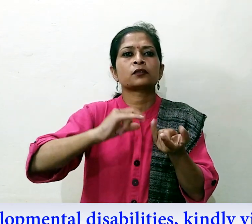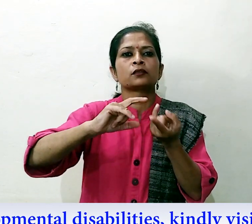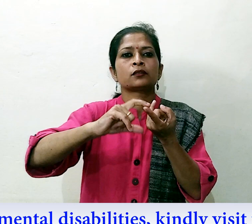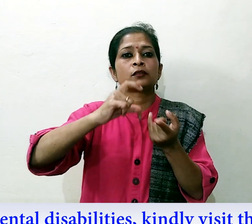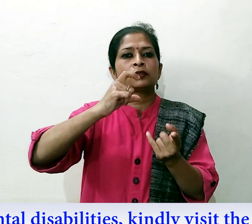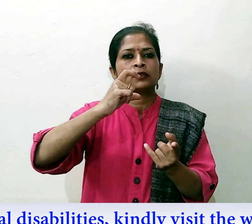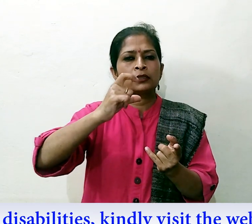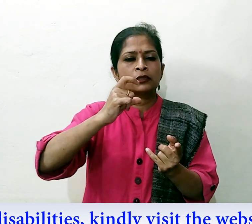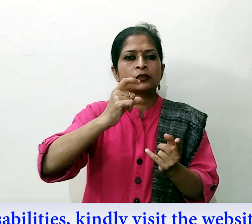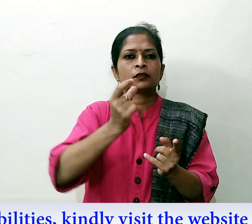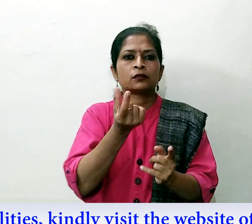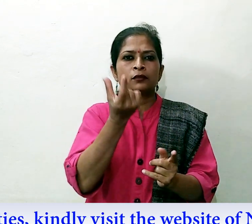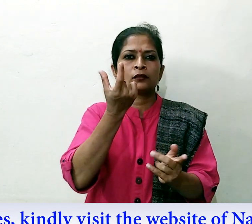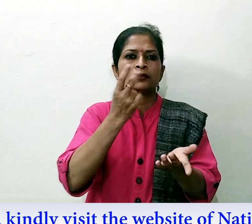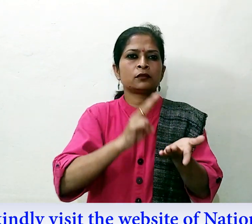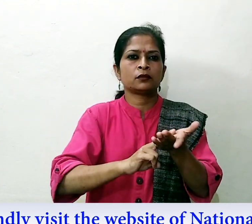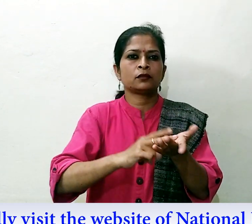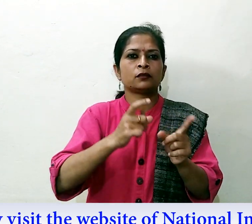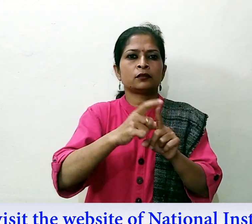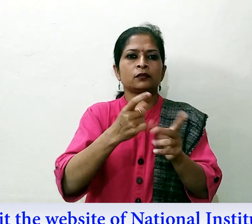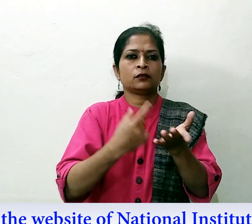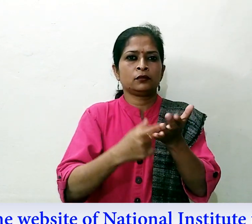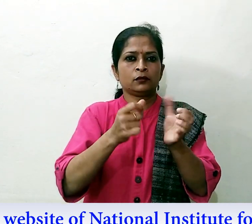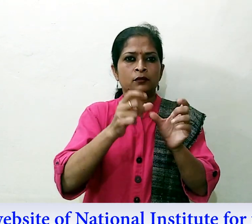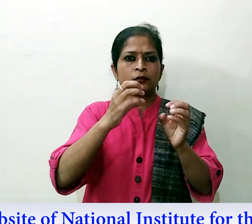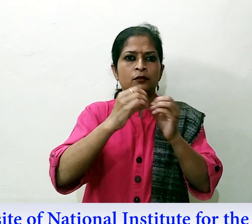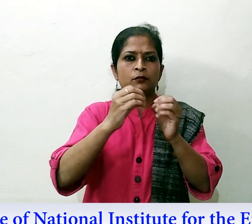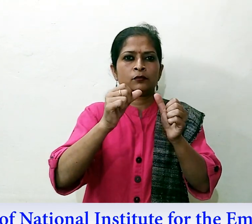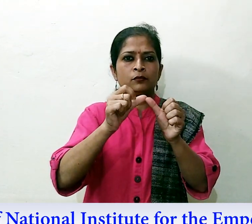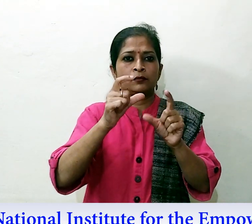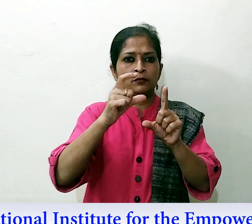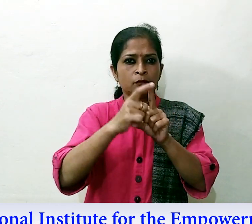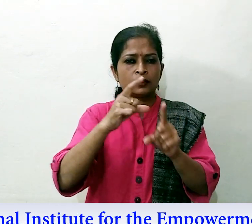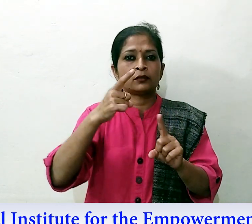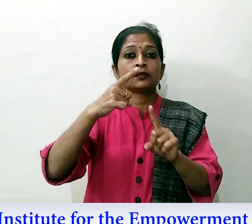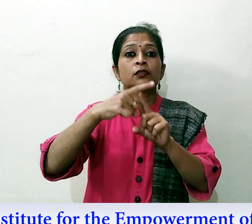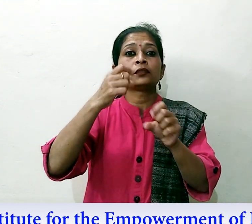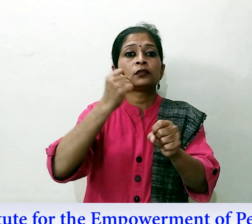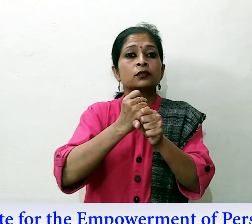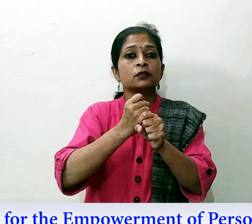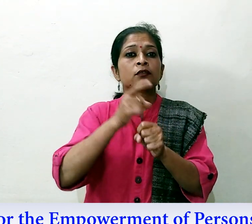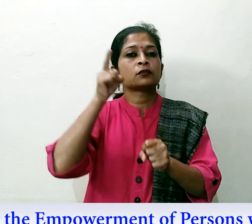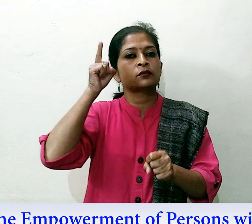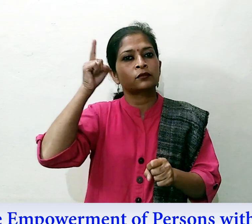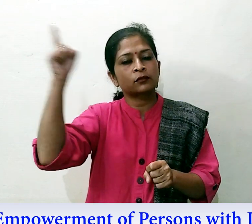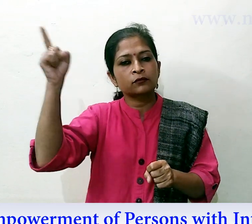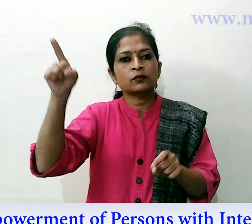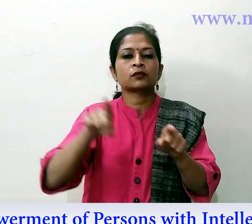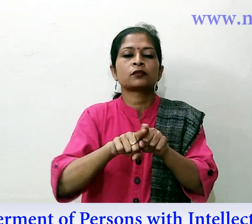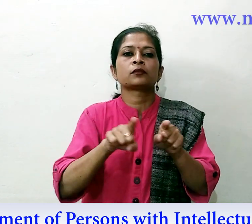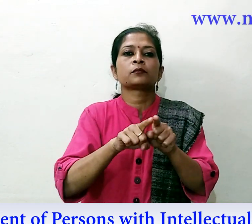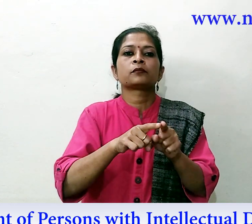with Intellectual Disability, Divyangjan, Secunderabad, Telangana at